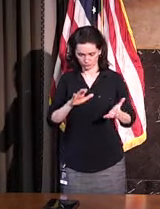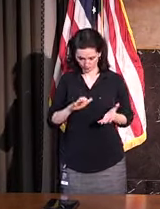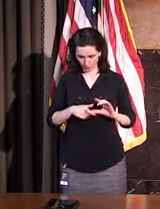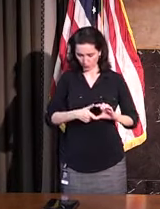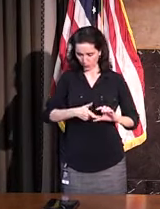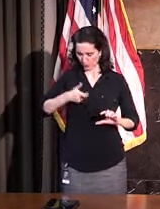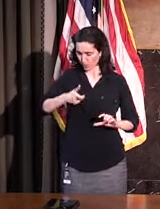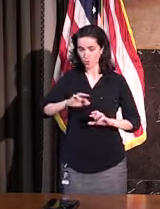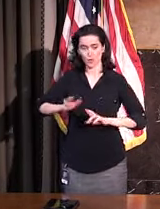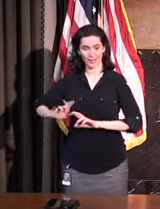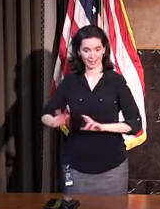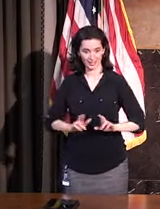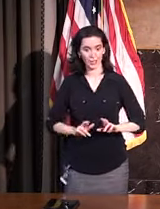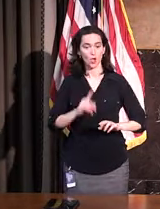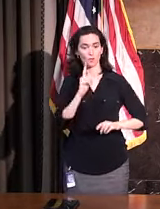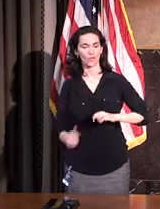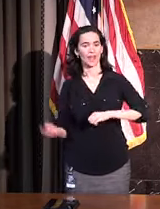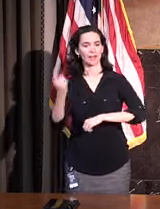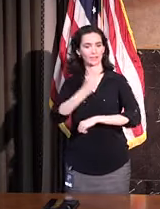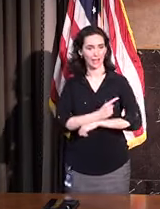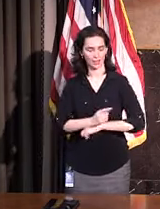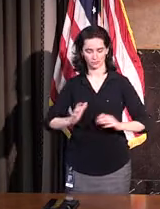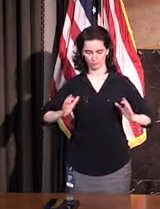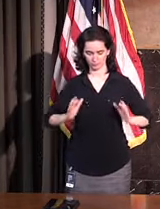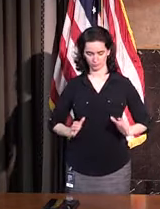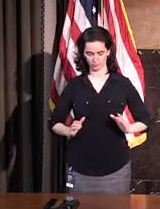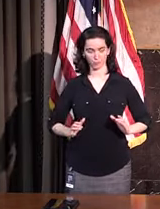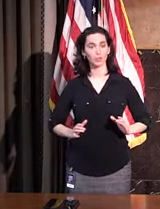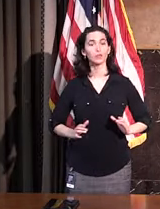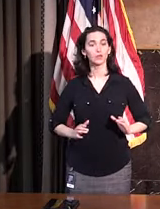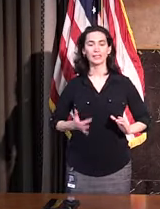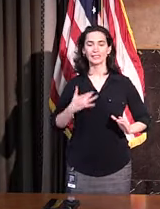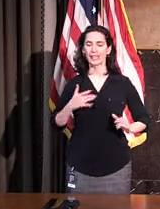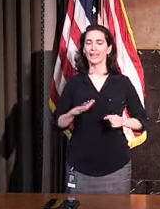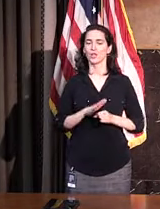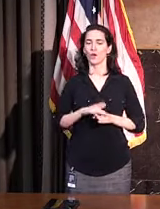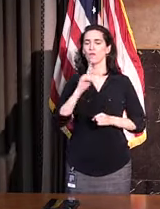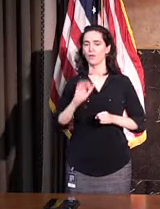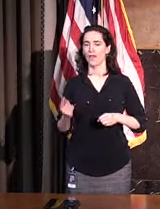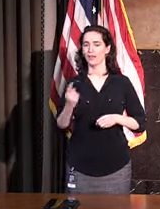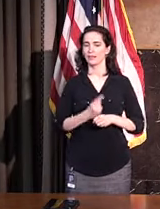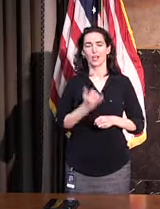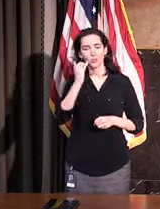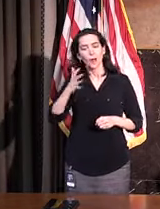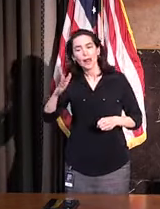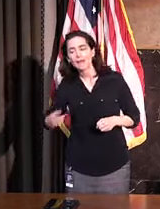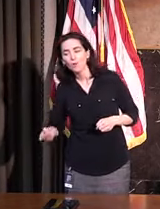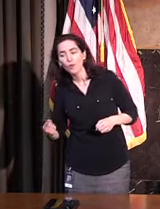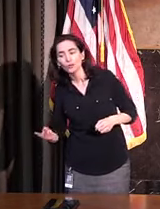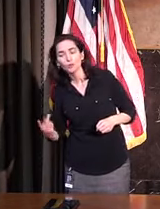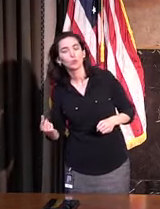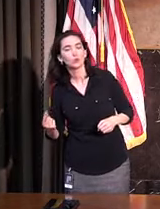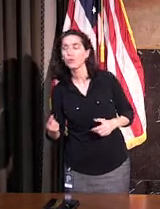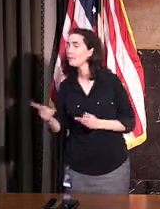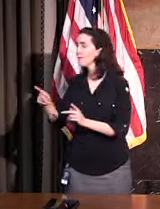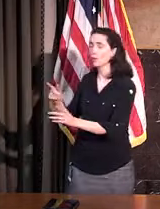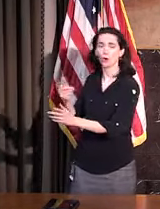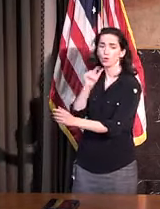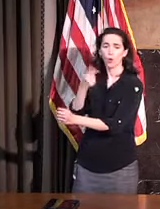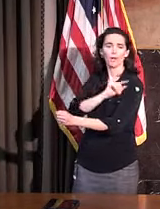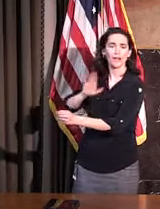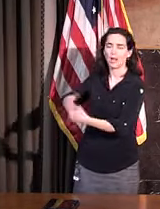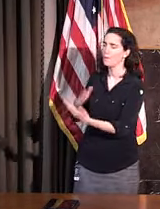taking out only the number that they can get through. And if there's a few numbers left over, that's when it's completely acceptable to go outside of the eligibility range